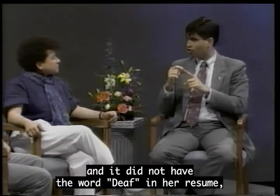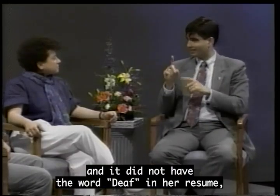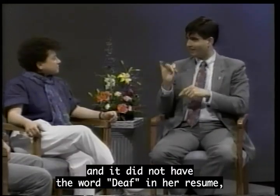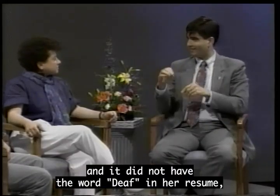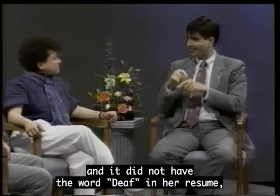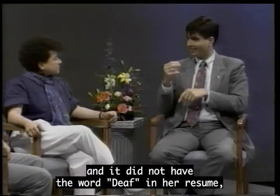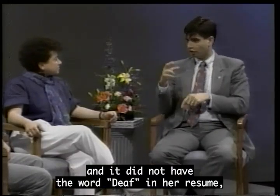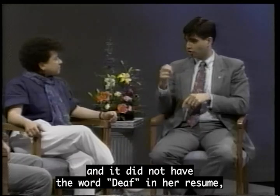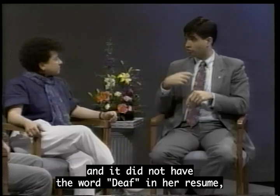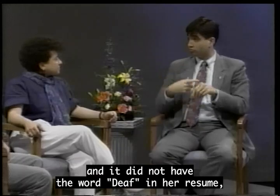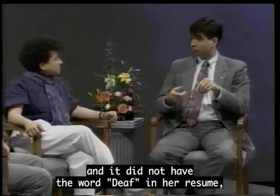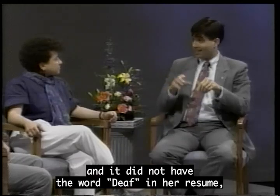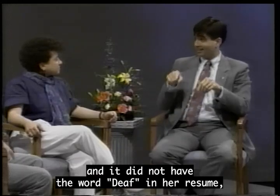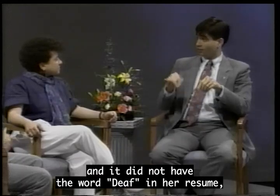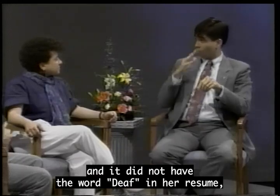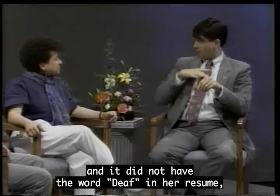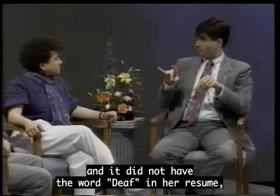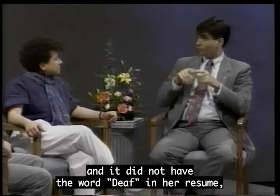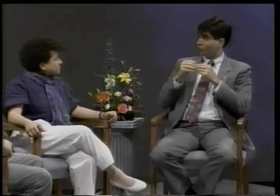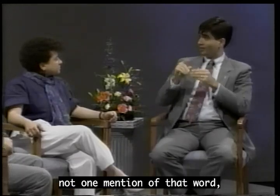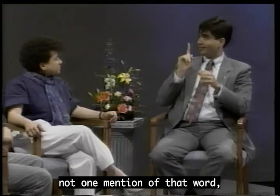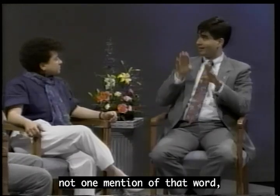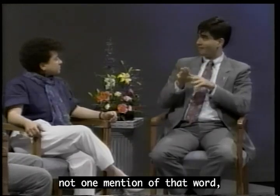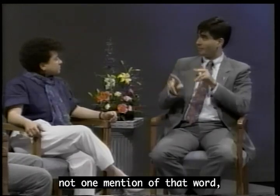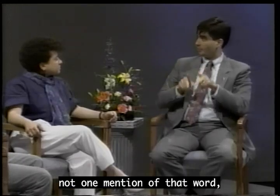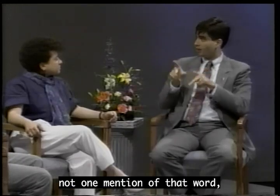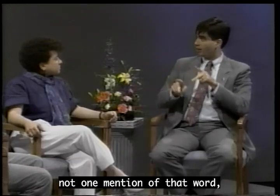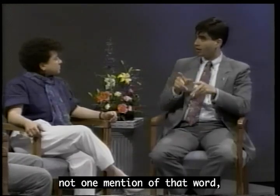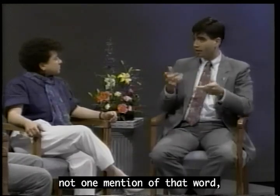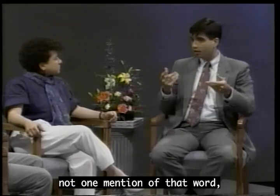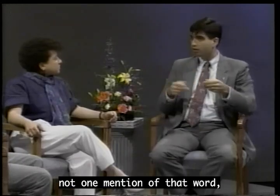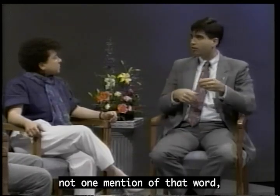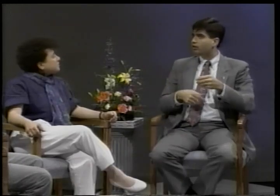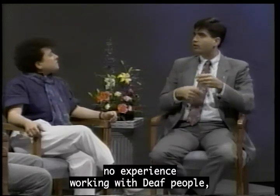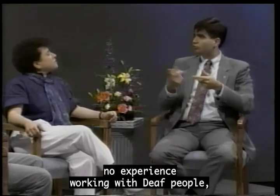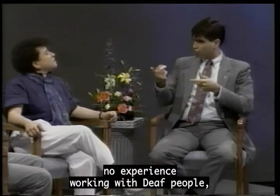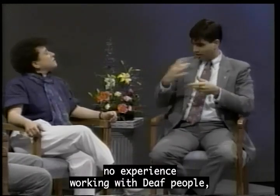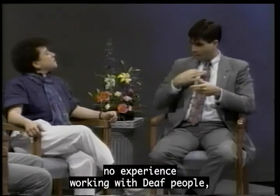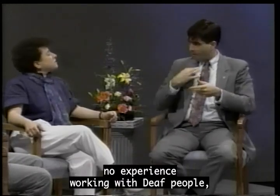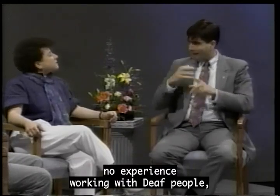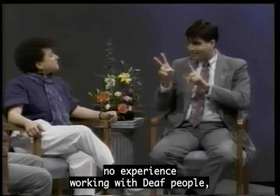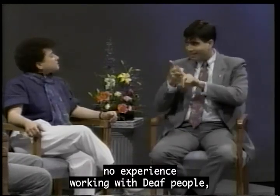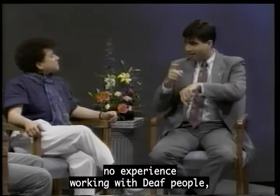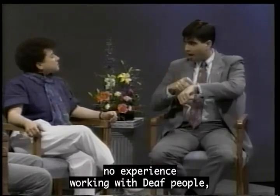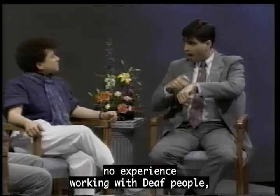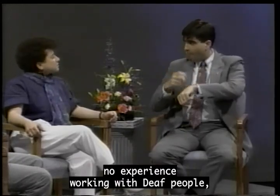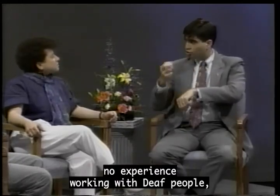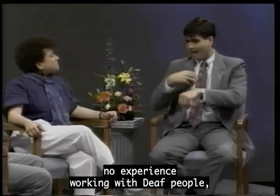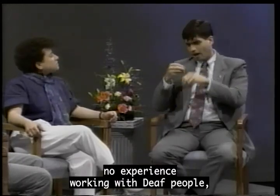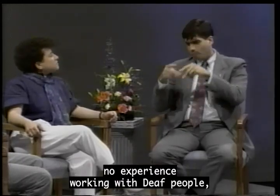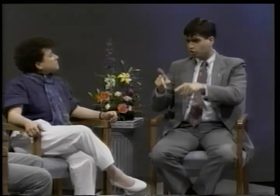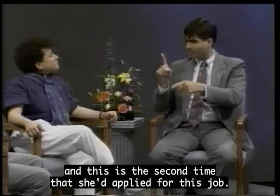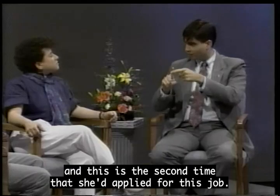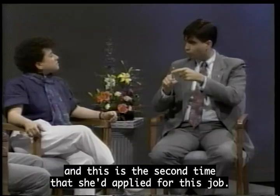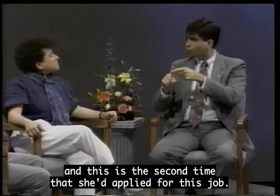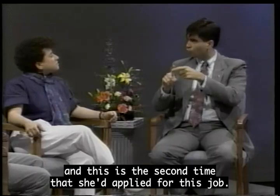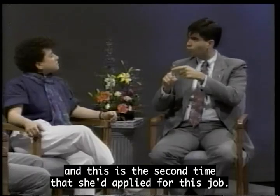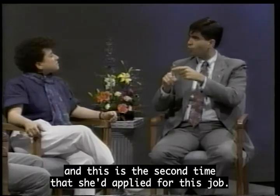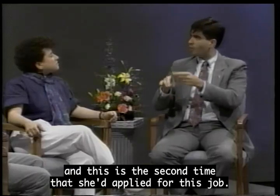the word deaf in her resume, not one mention of that word. No experience working with deaf people. And this is the second time that she'd applied for this